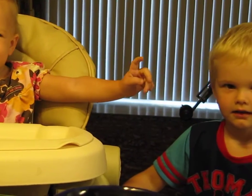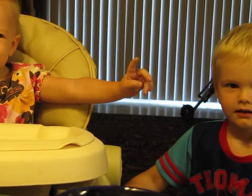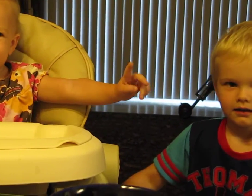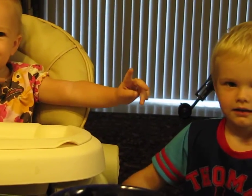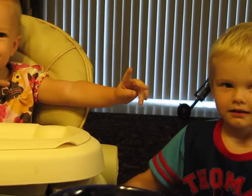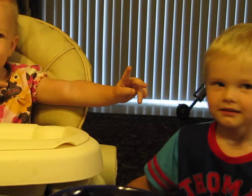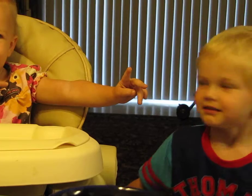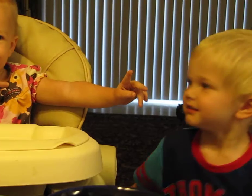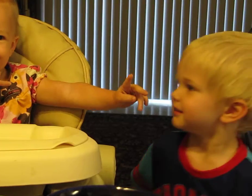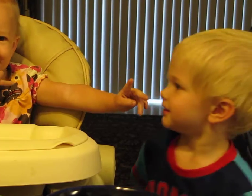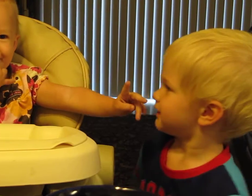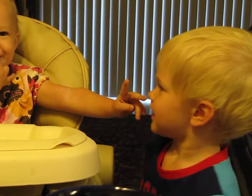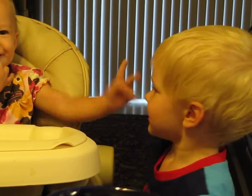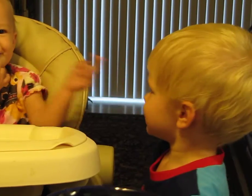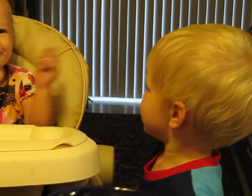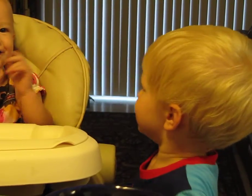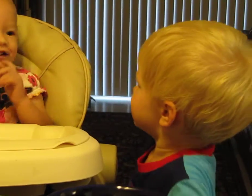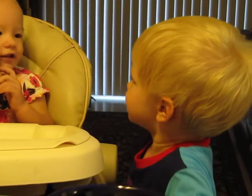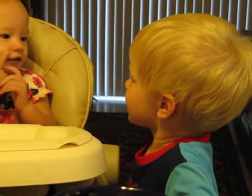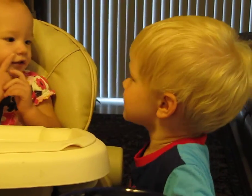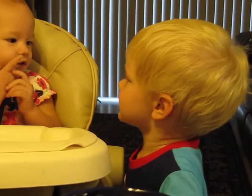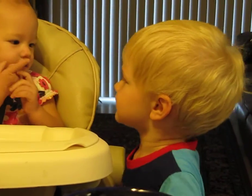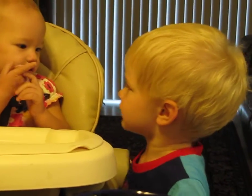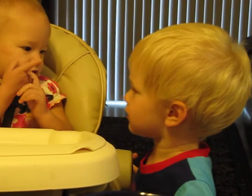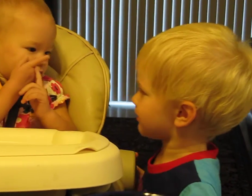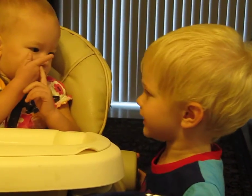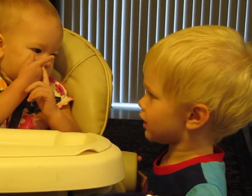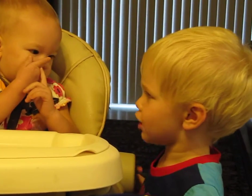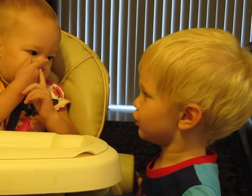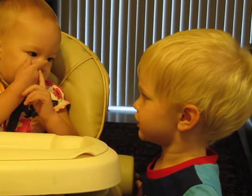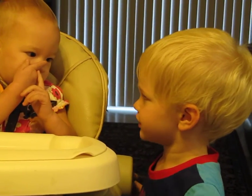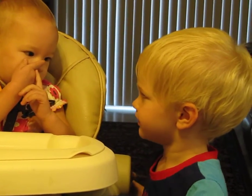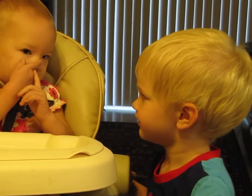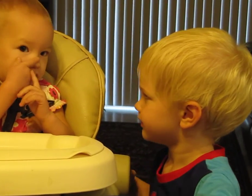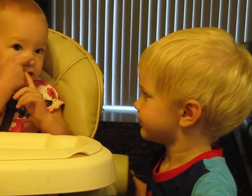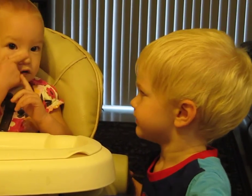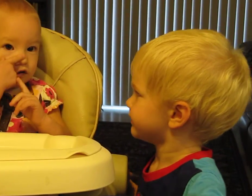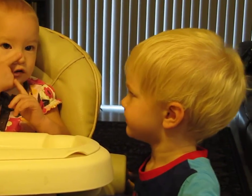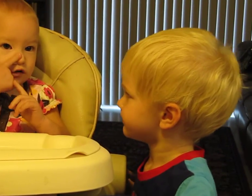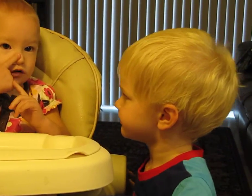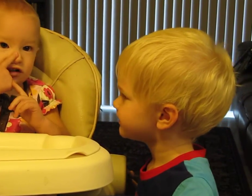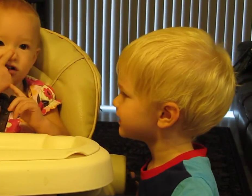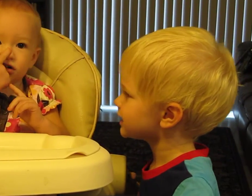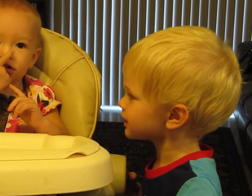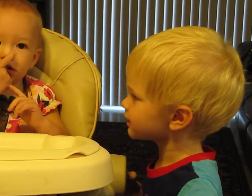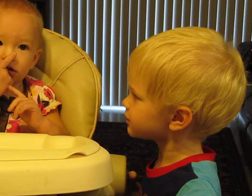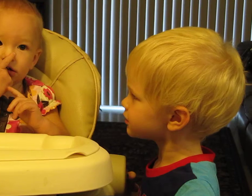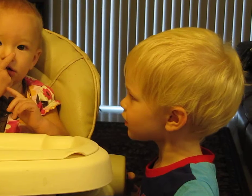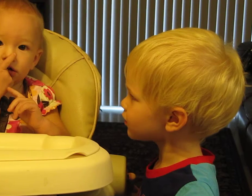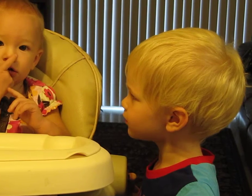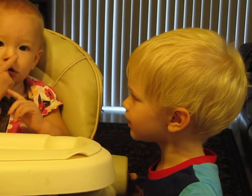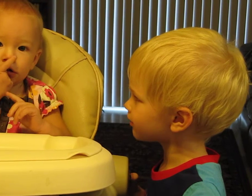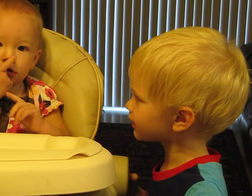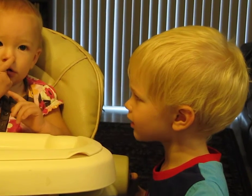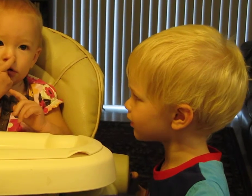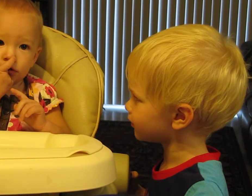Yes. Where's That's it. That's it. So mommy knows. Where's Kaden's nose?